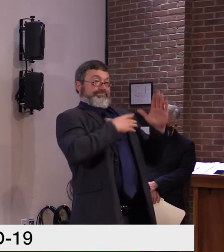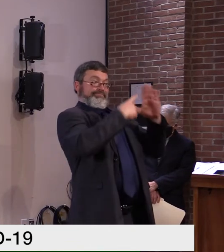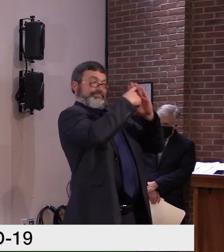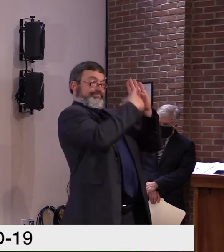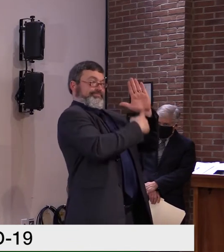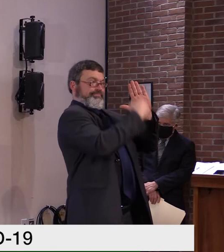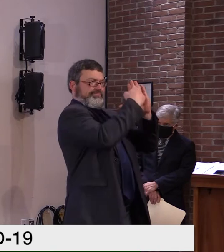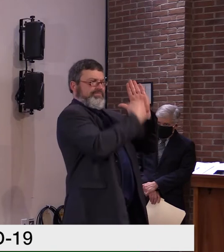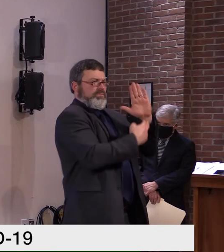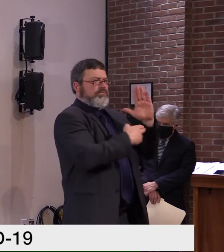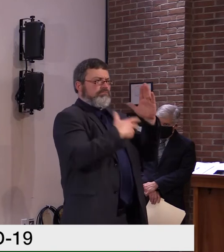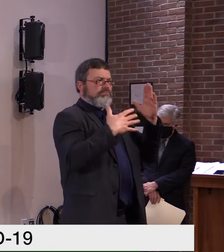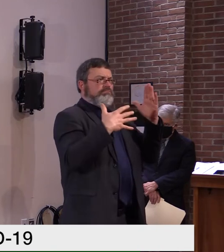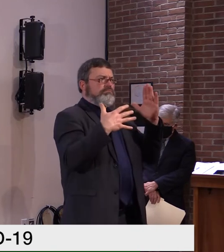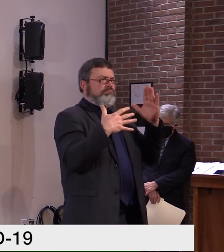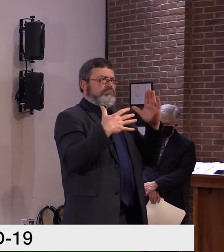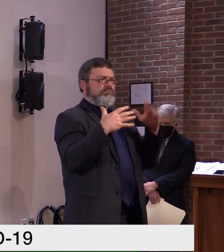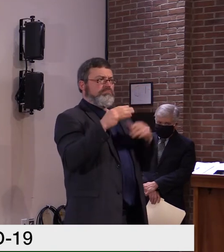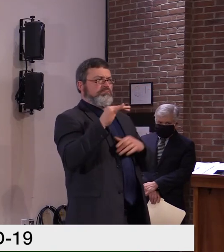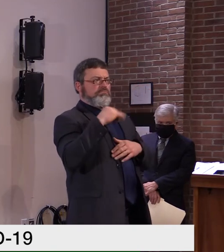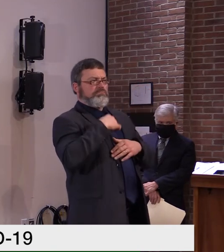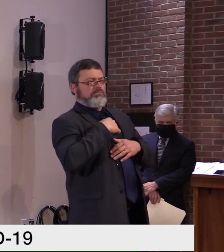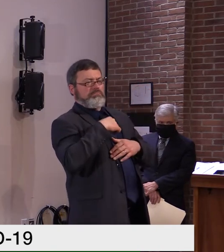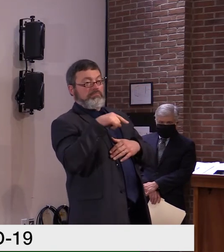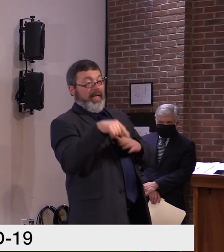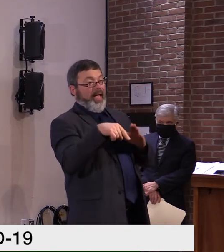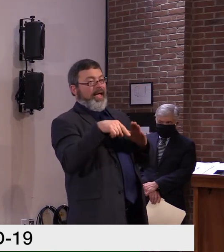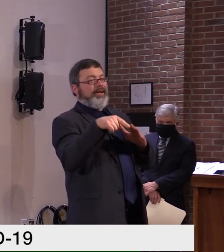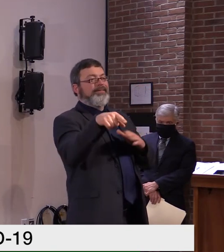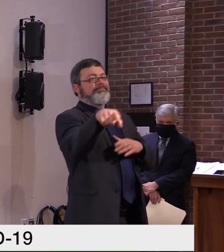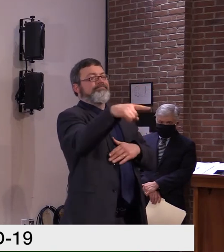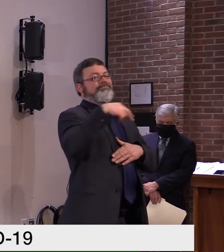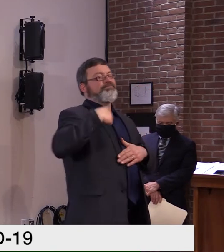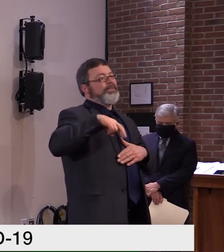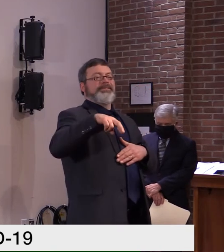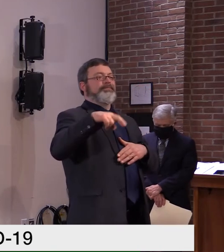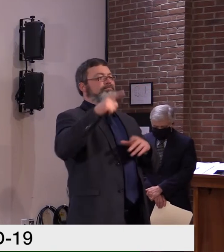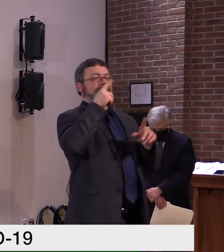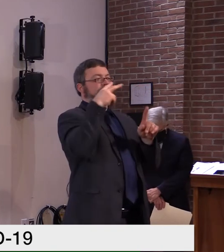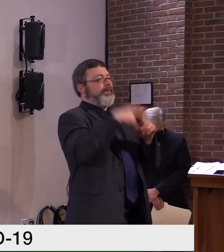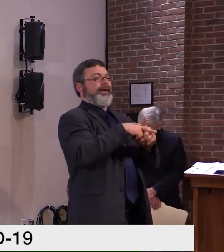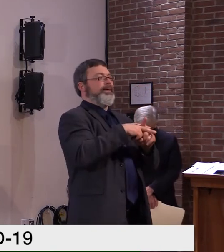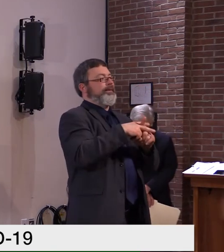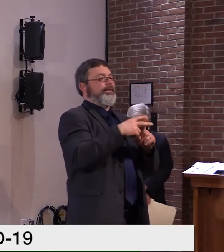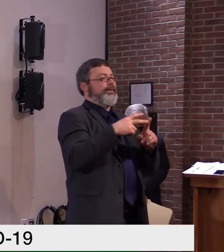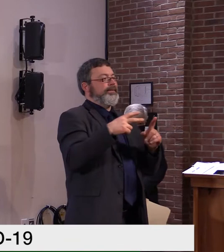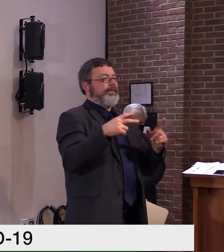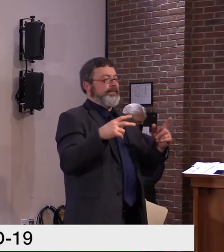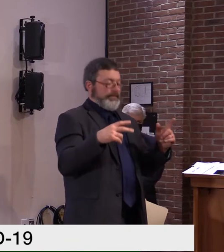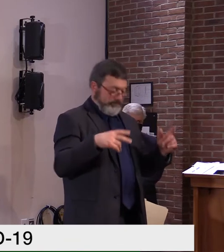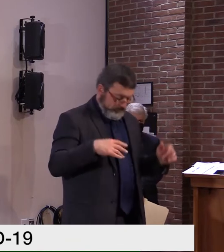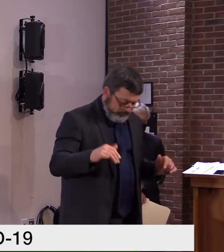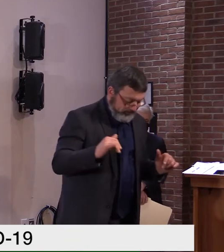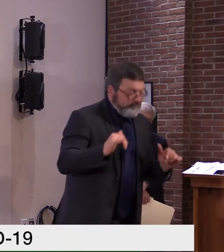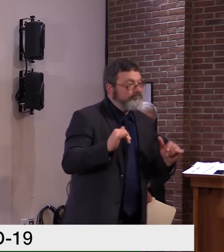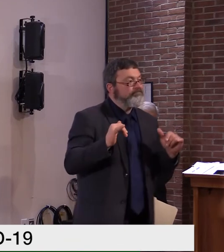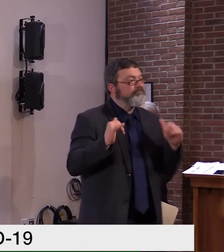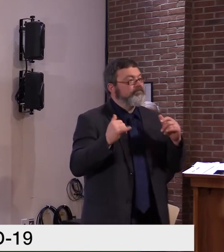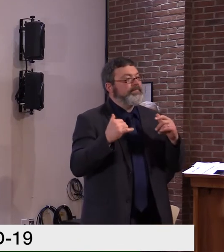I'll ask maybe either Secretary Curley or Dr. Kelso, if maybe you can give us a little more information.